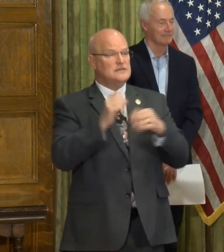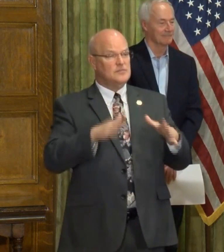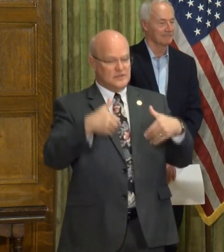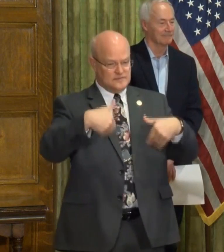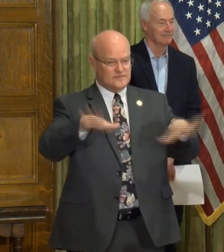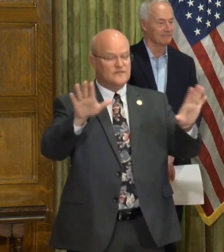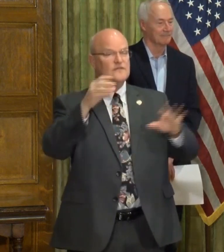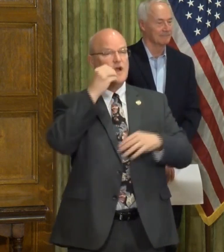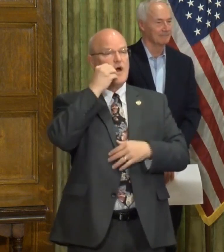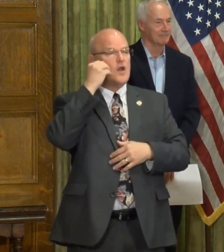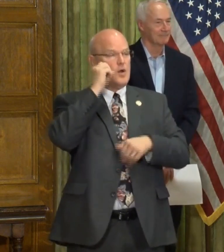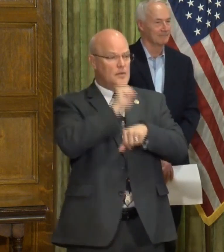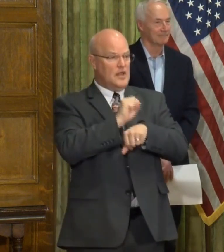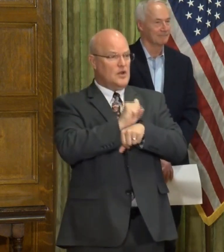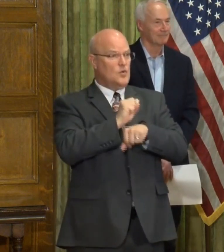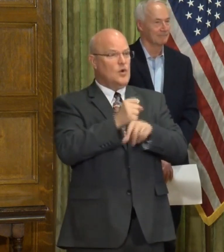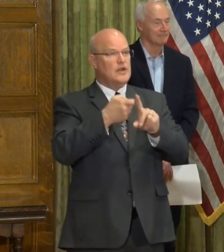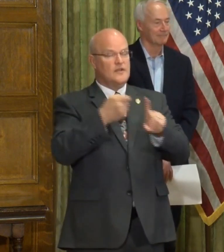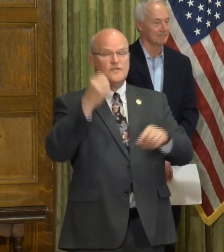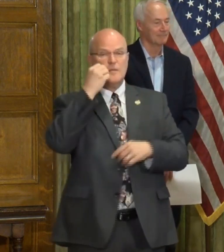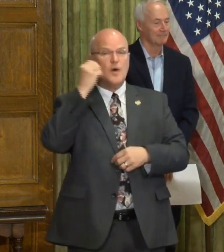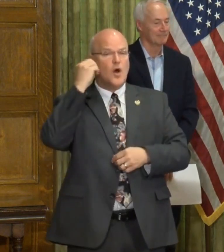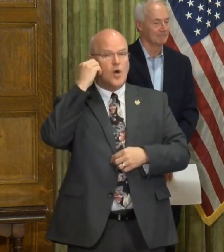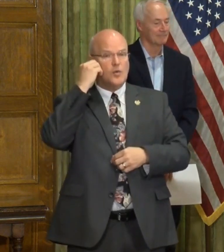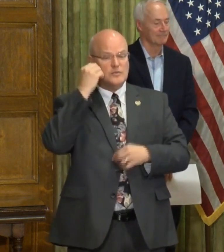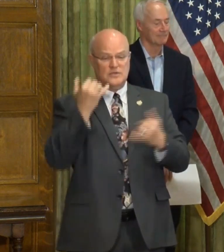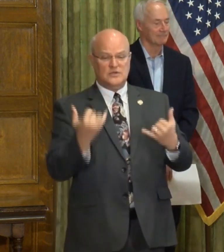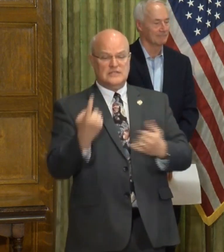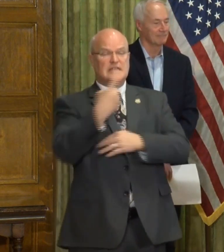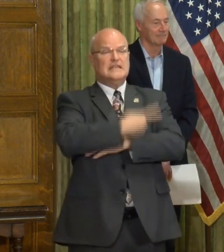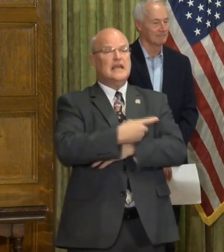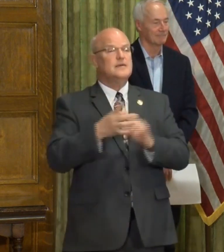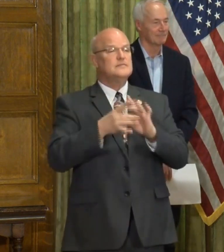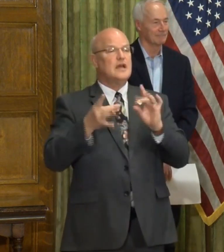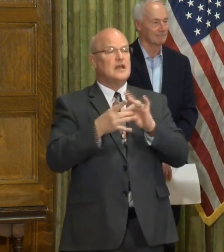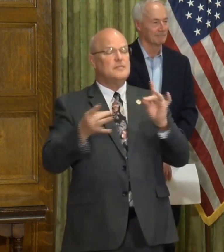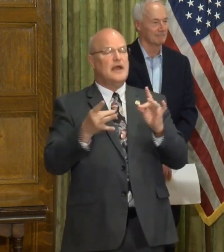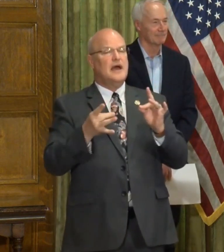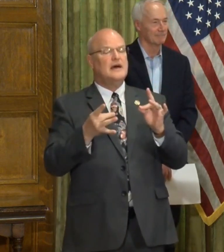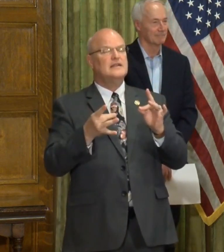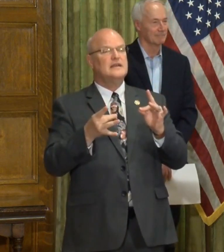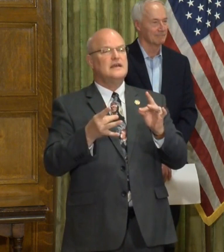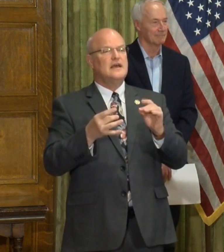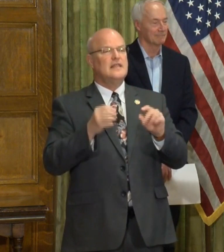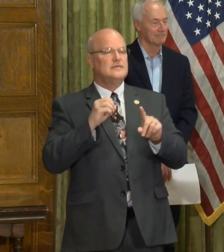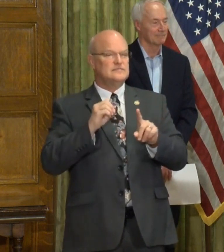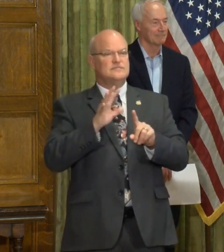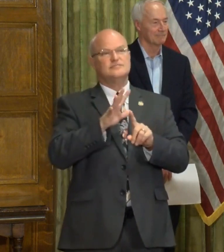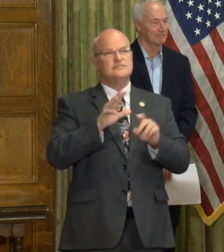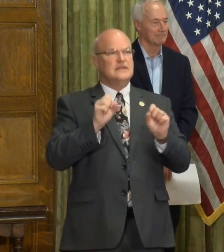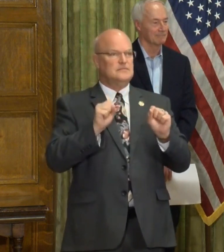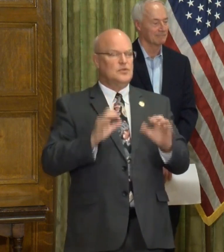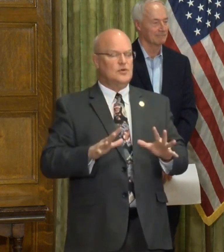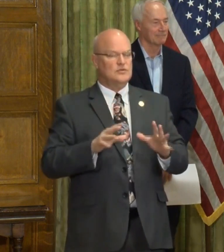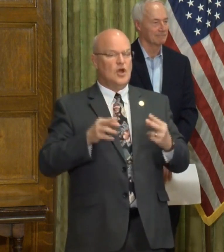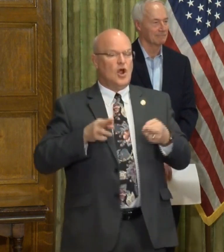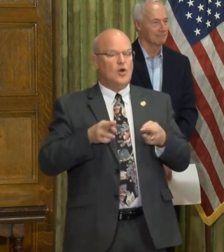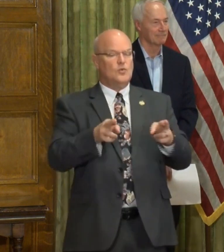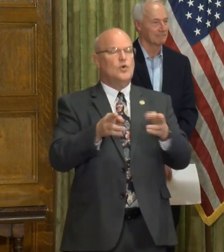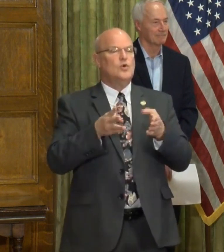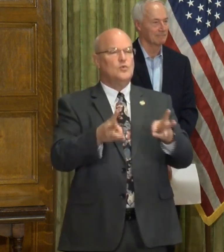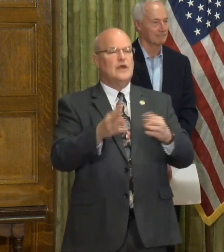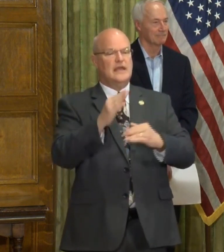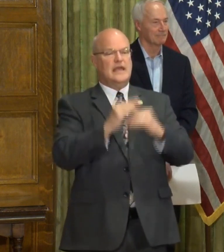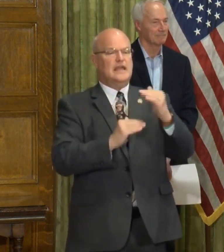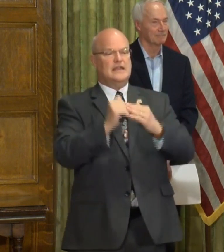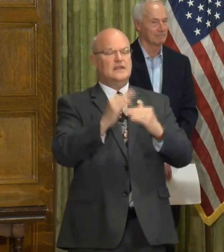office employees have gone home and are working from home. So today I'm going to talk about our most vulnerable employees, our